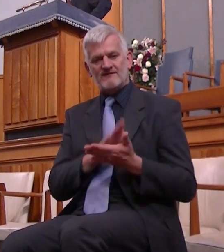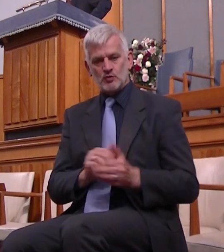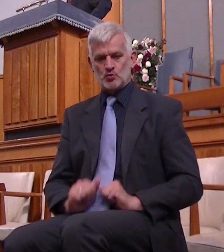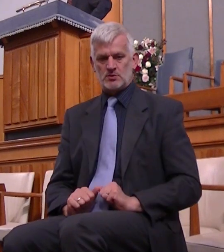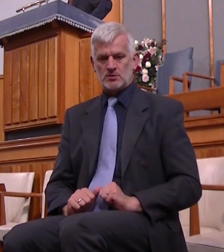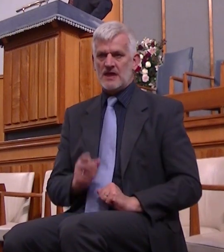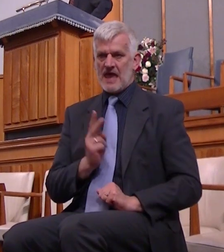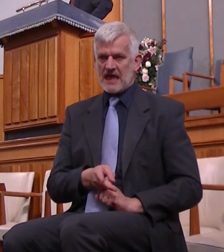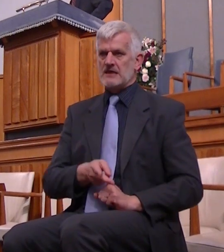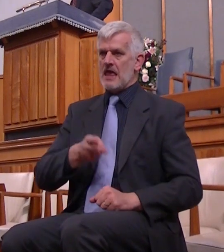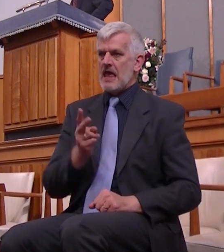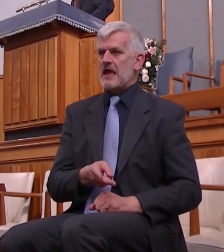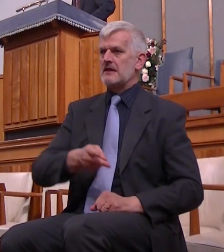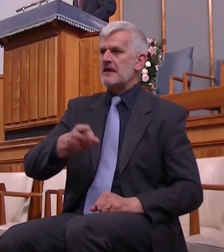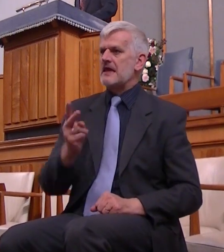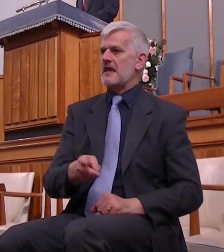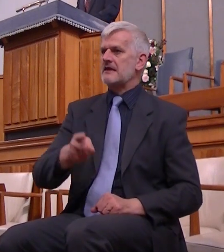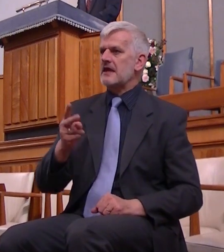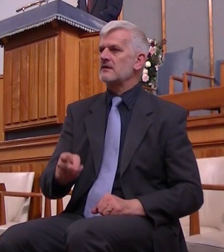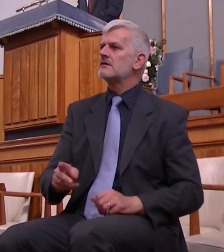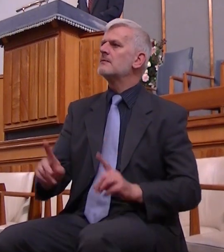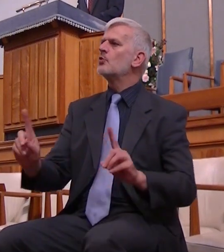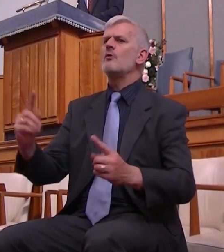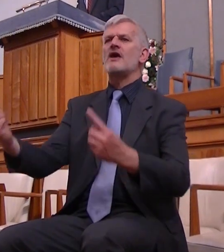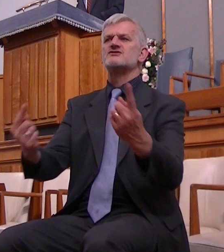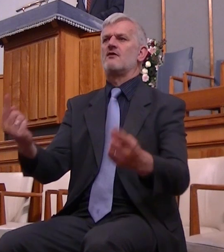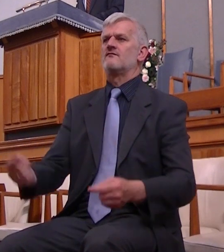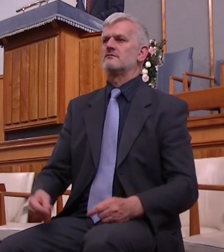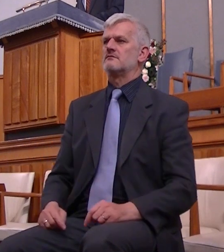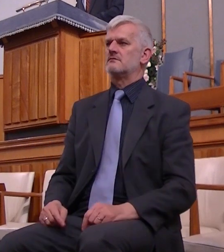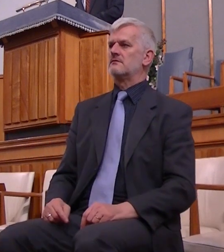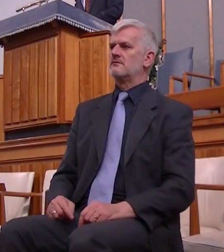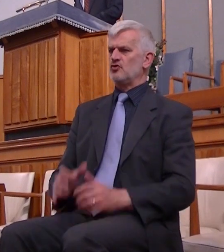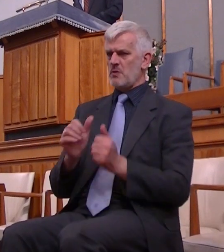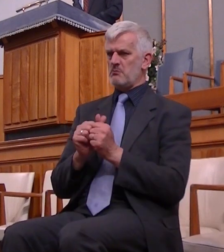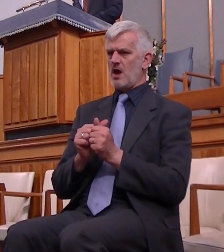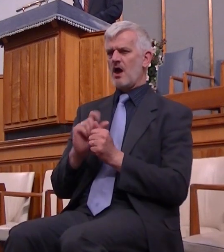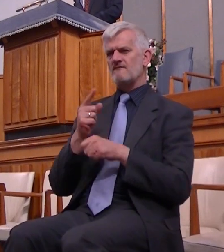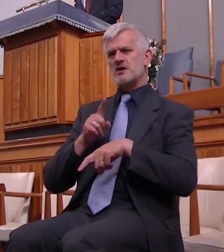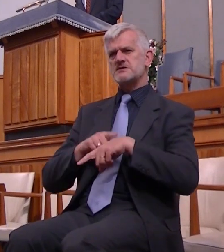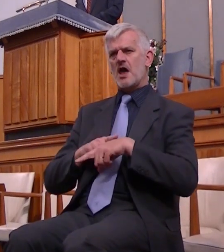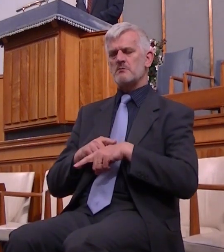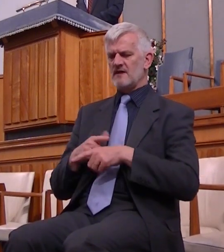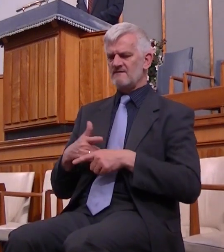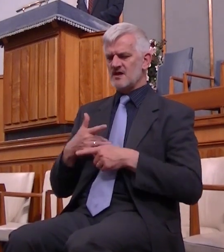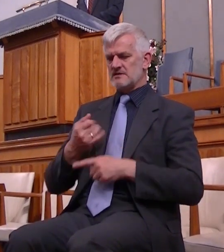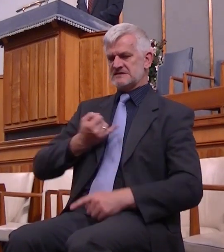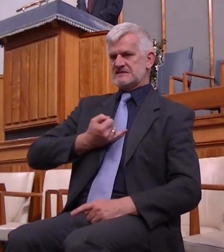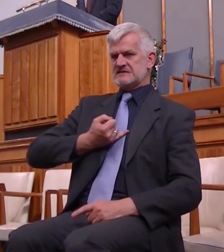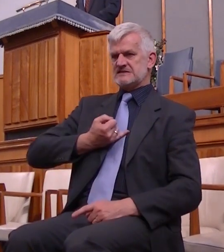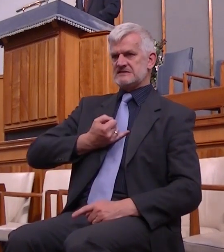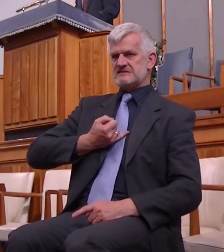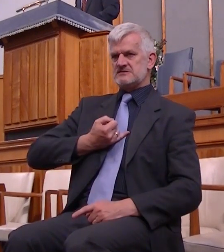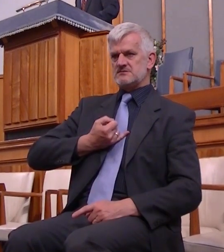How many chances he gives us. When did you first feel a burden in your heart that you should come to Jesus Christ?